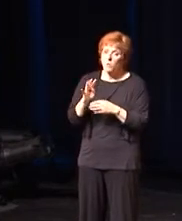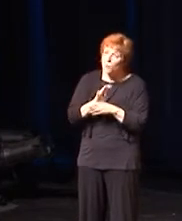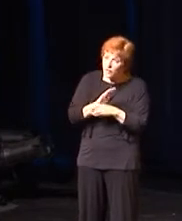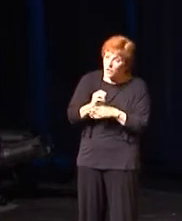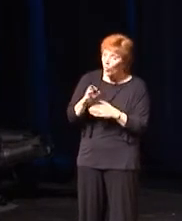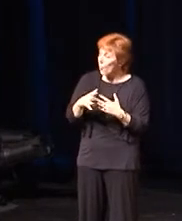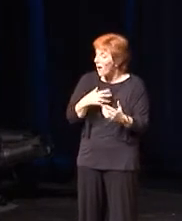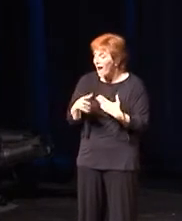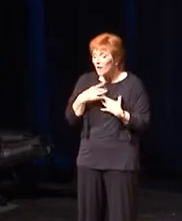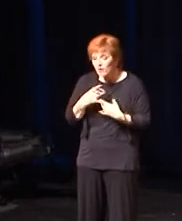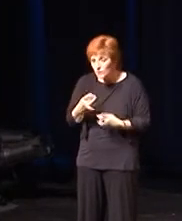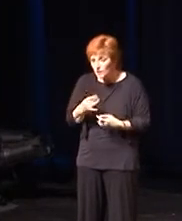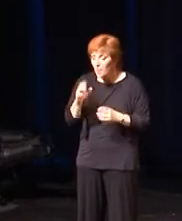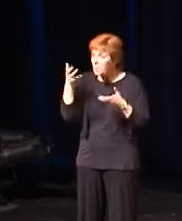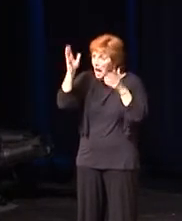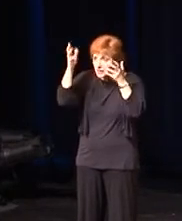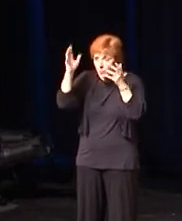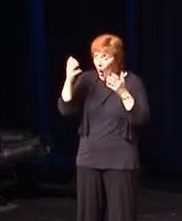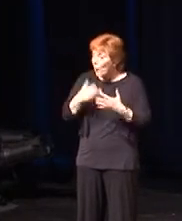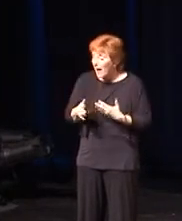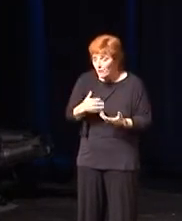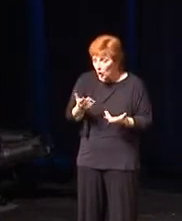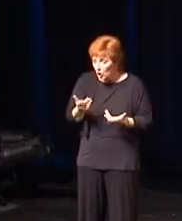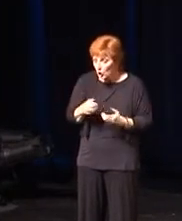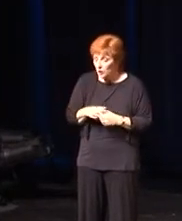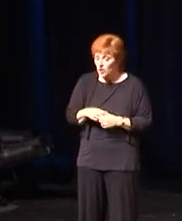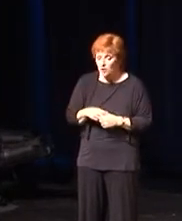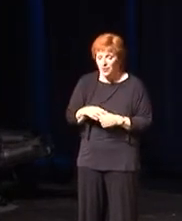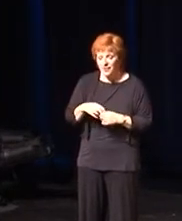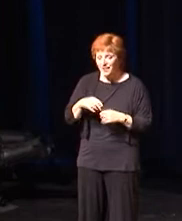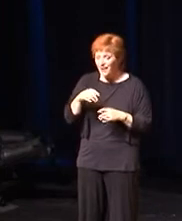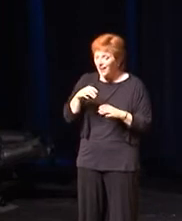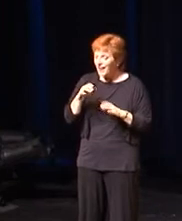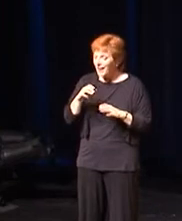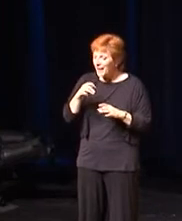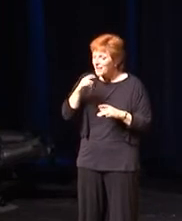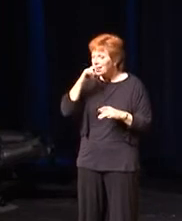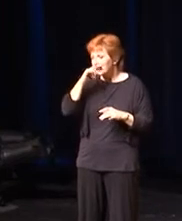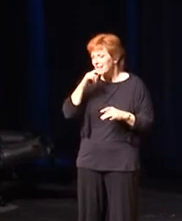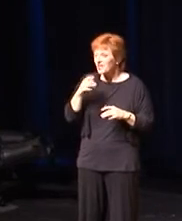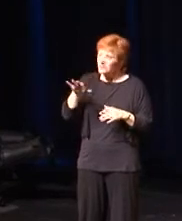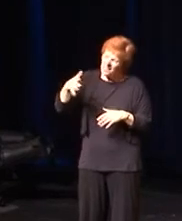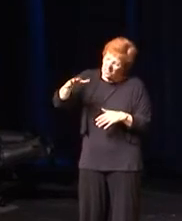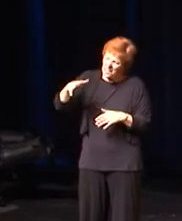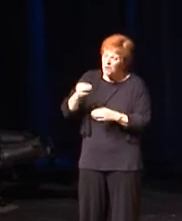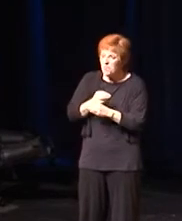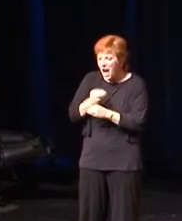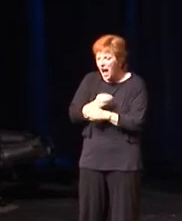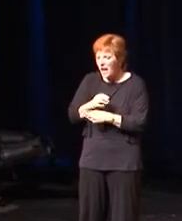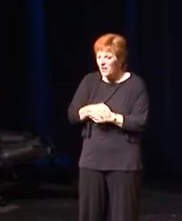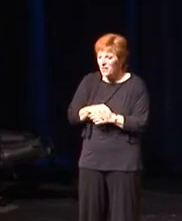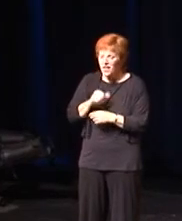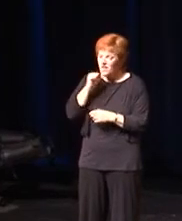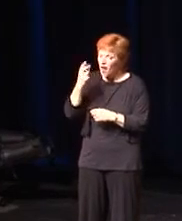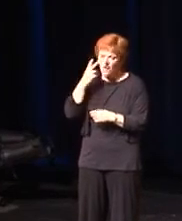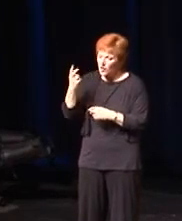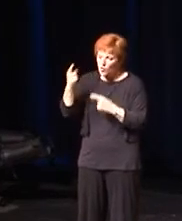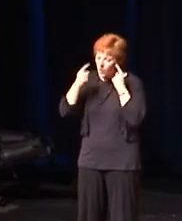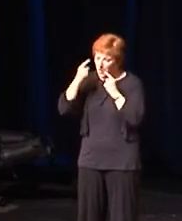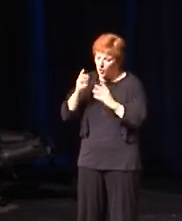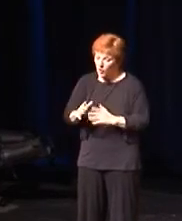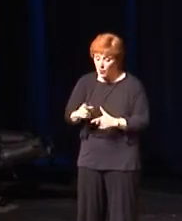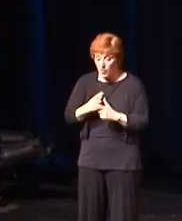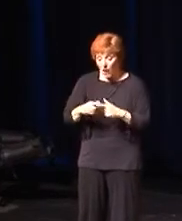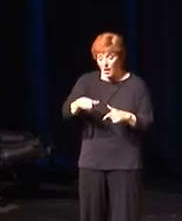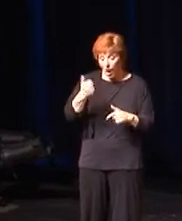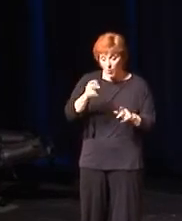movies, or whatever, basketball, whatever his favorite thing is. These kids are just sort of so-so in math, and they are not visual thinkers. And then